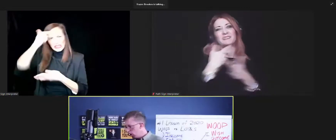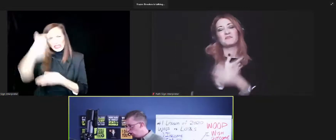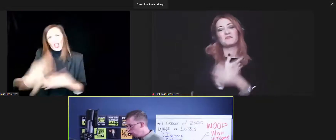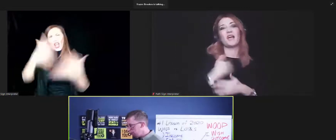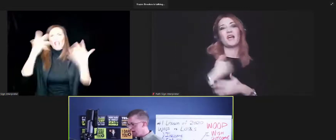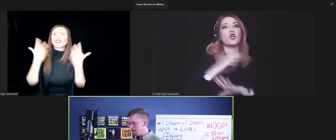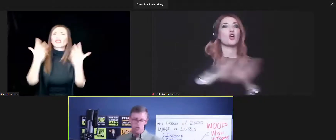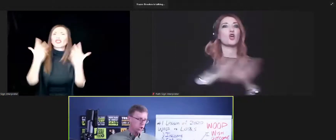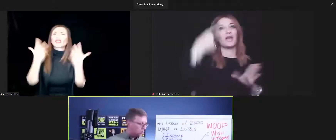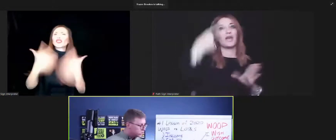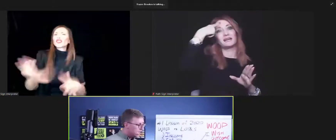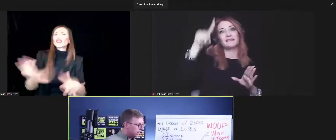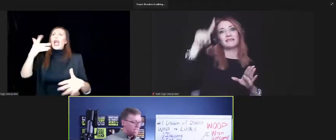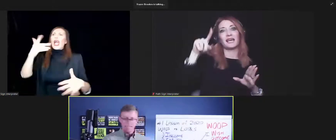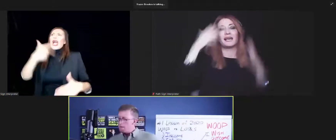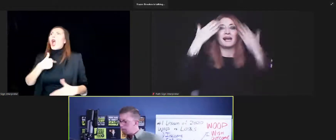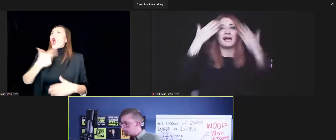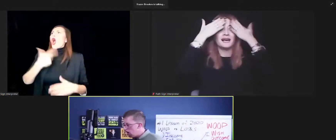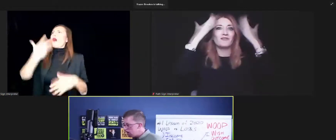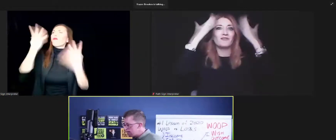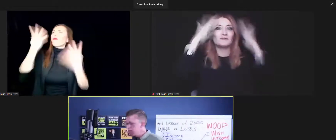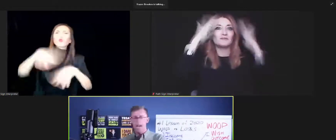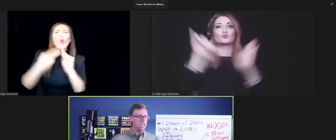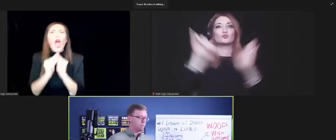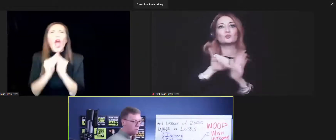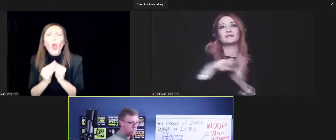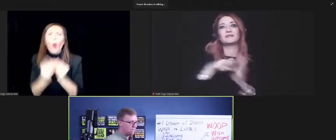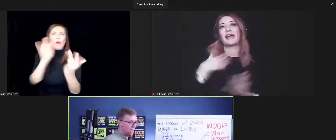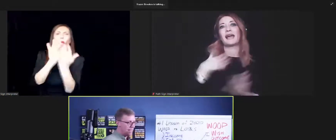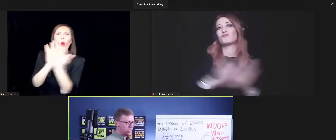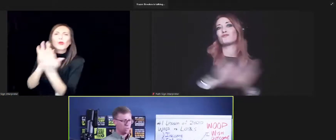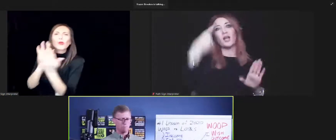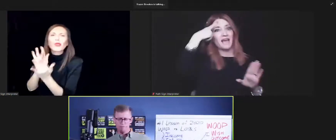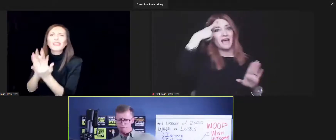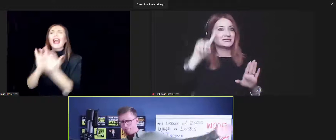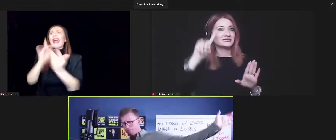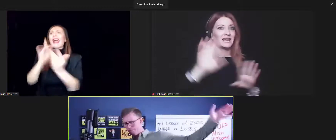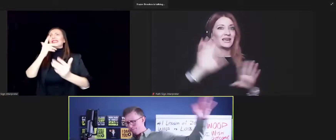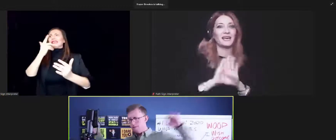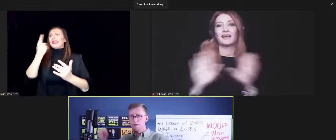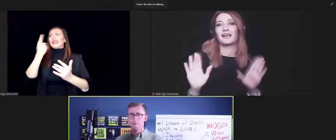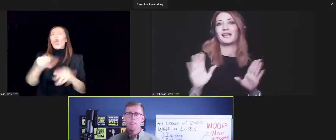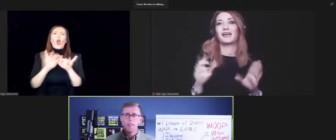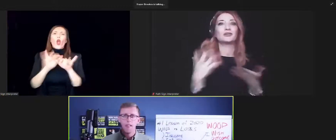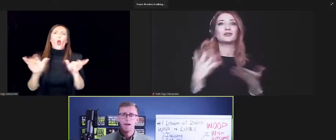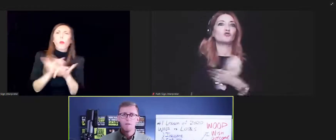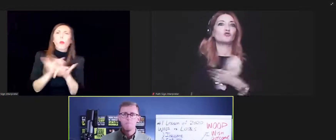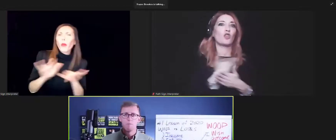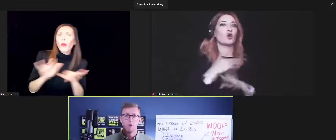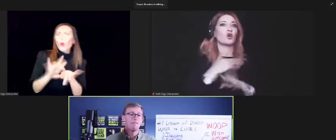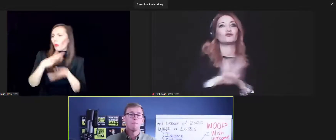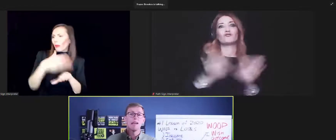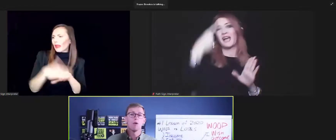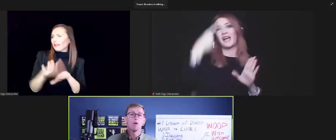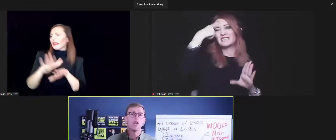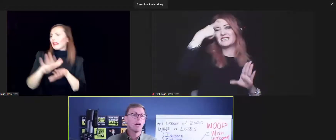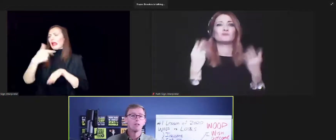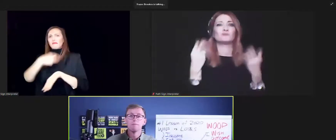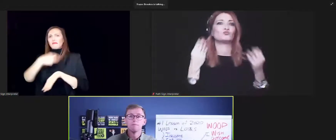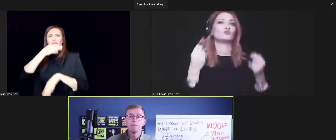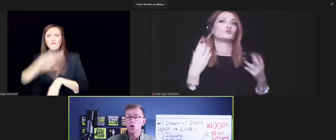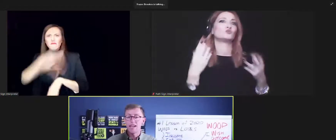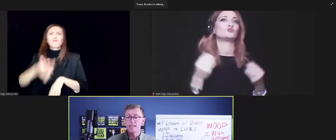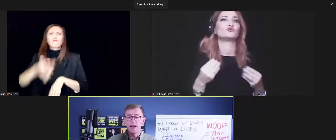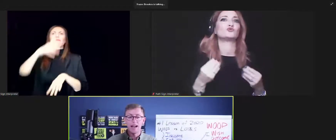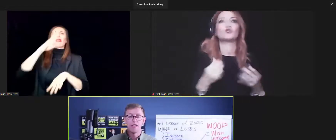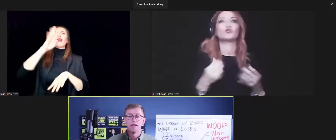following up, it's closing, it's getting people started, it's promoting events. But you haven't made one sale